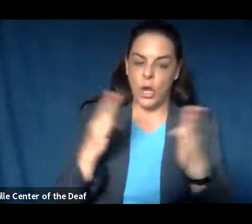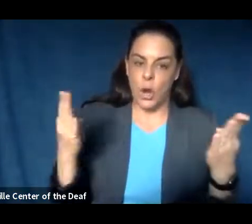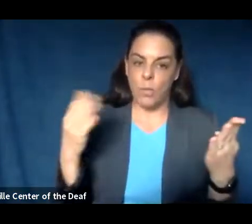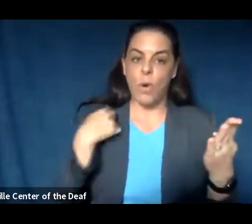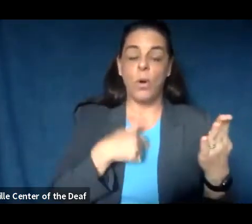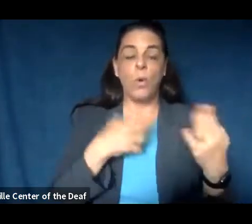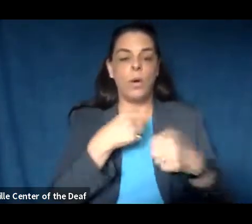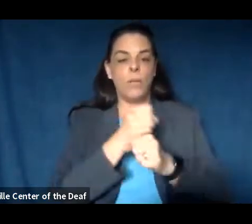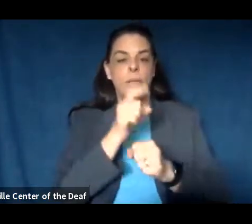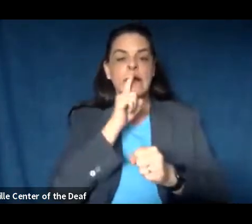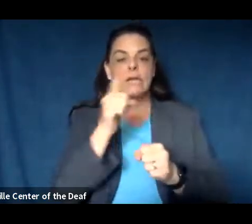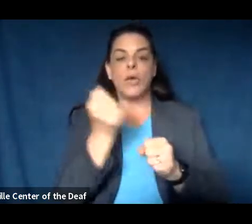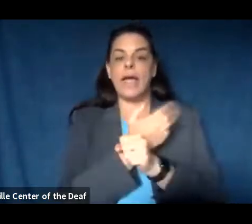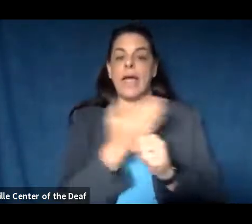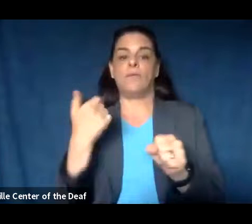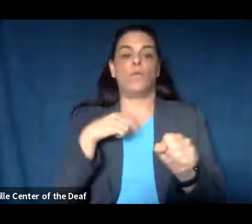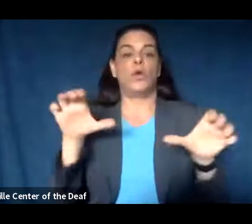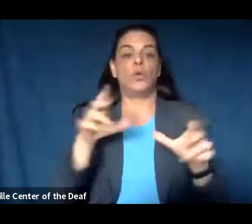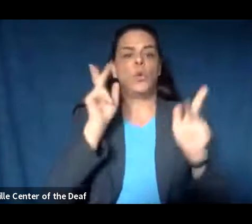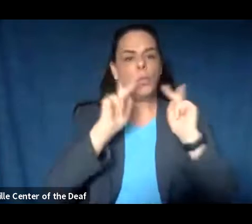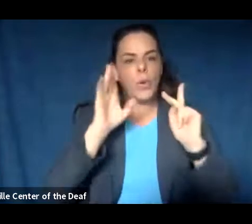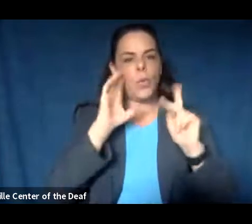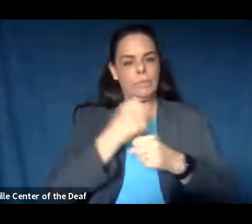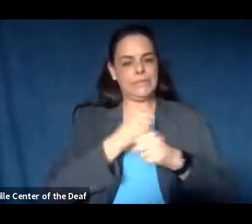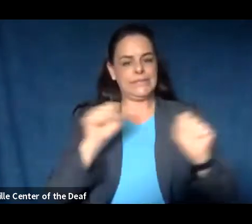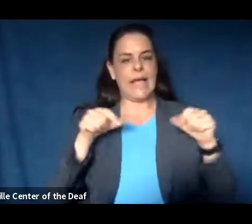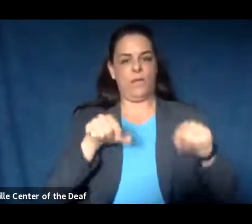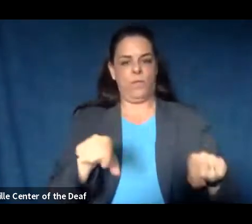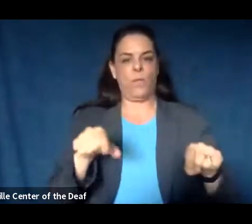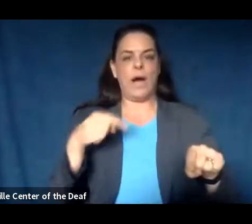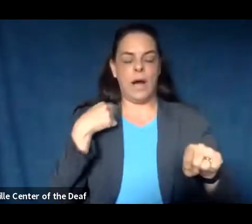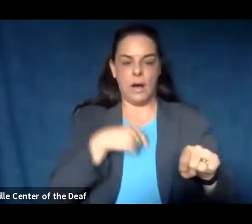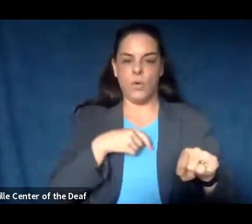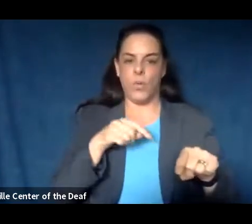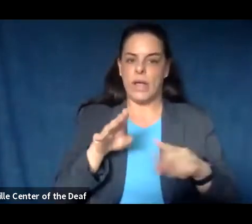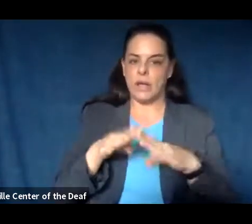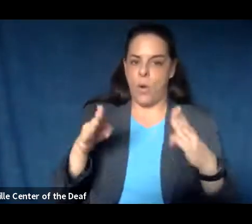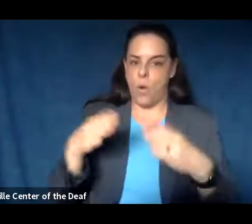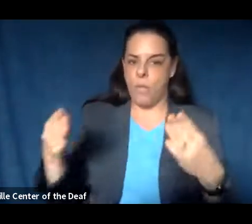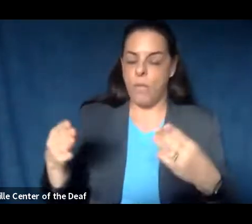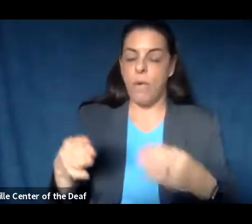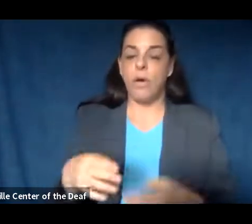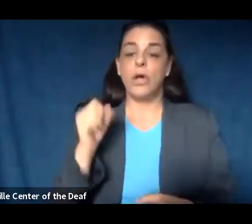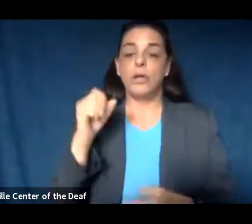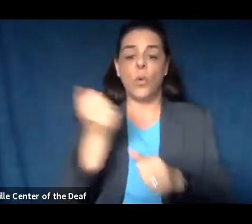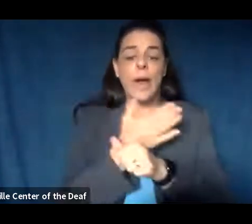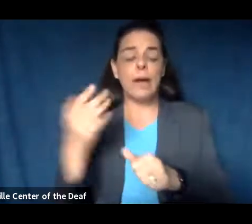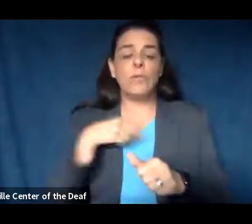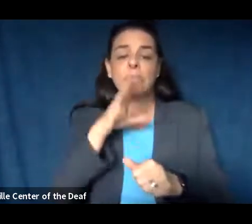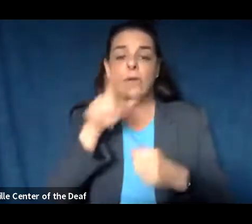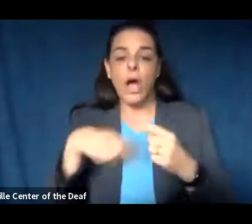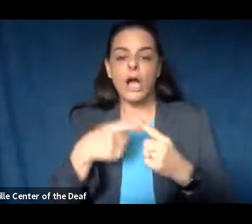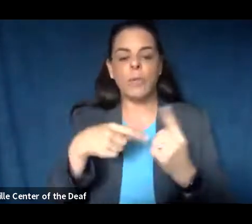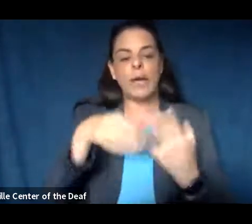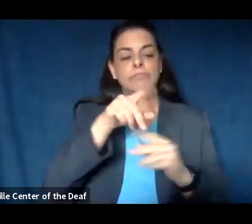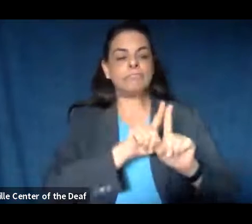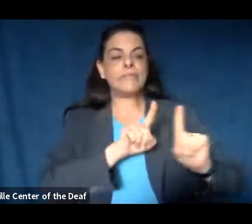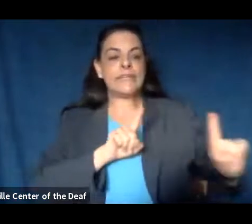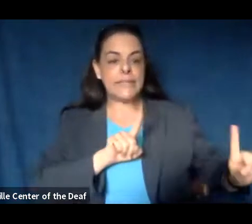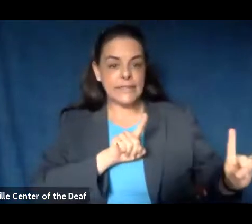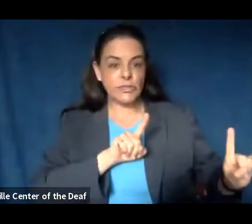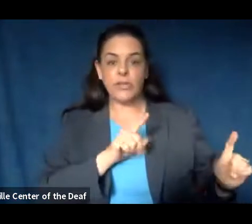is to ensure that people can be safe while we do it. So all of those things we've been talking about for social distancing, making sure you're staying away